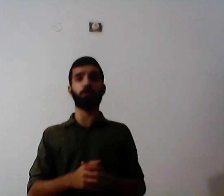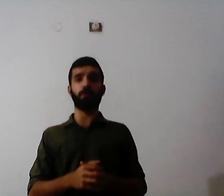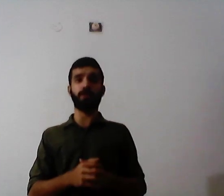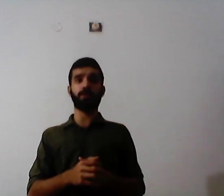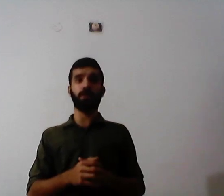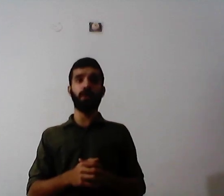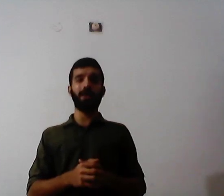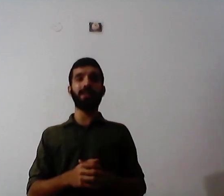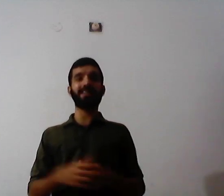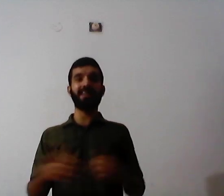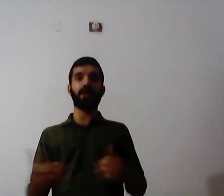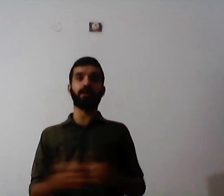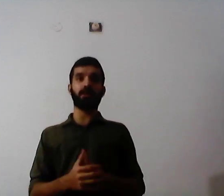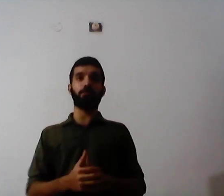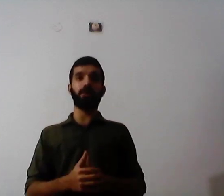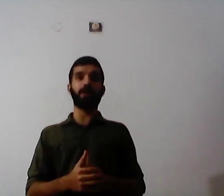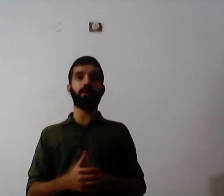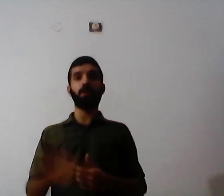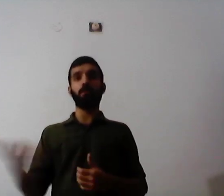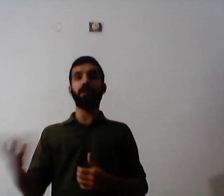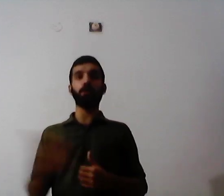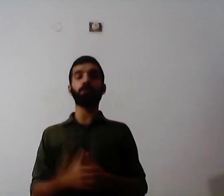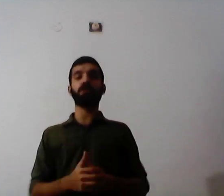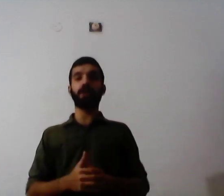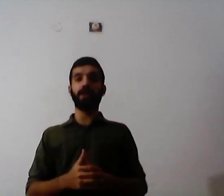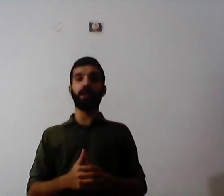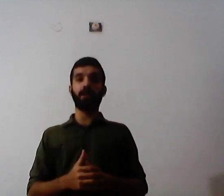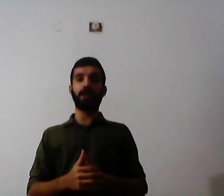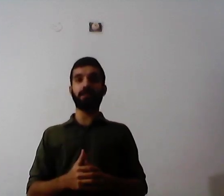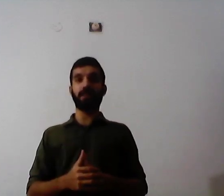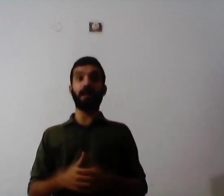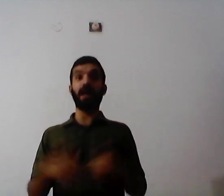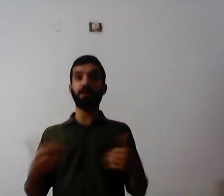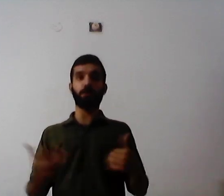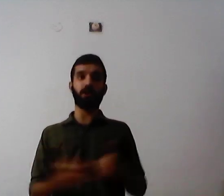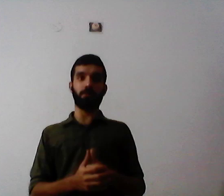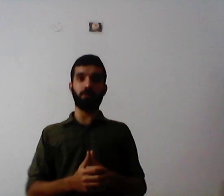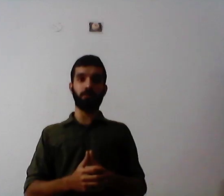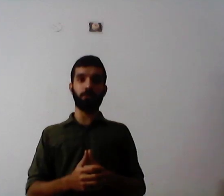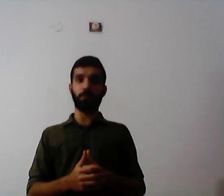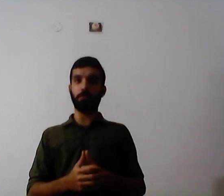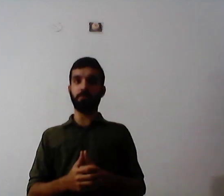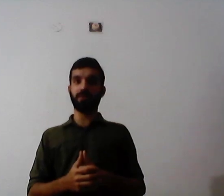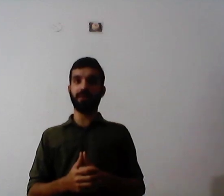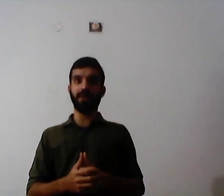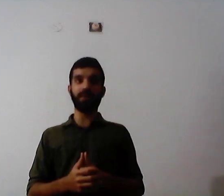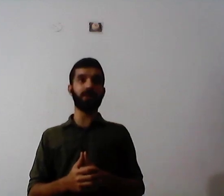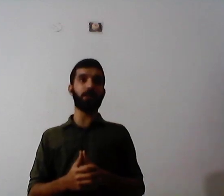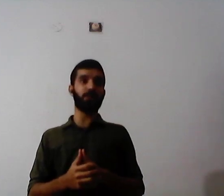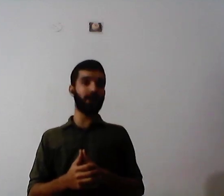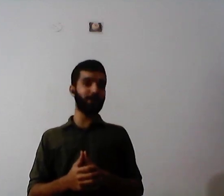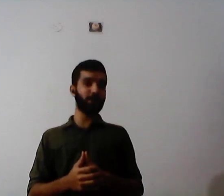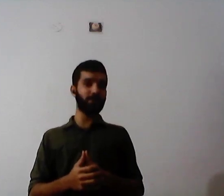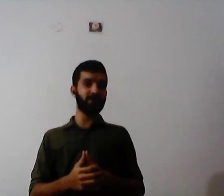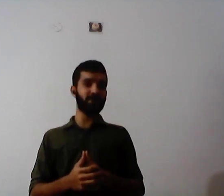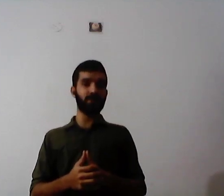solvents. Let's take an example, like when you studied last year hydrocarbons. You remember studying the chapter hydrocarbons?